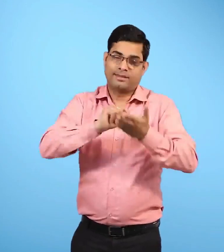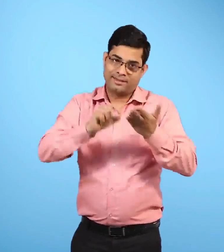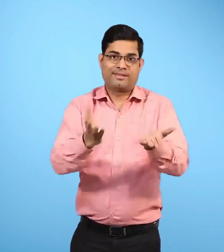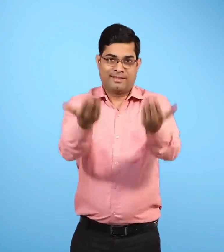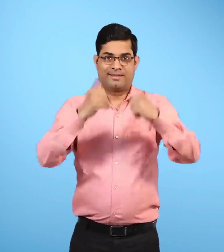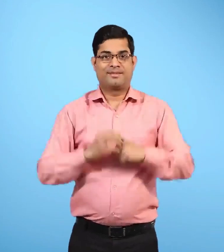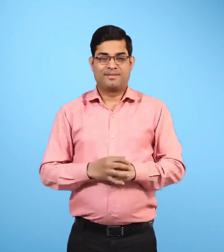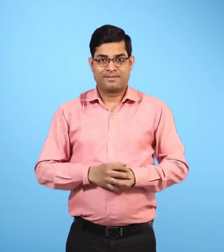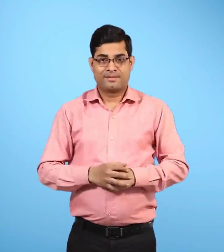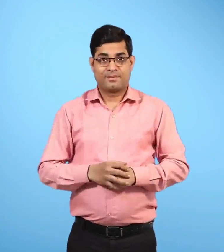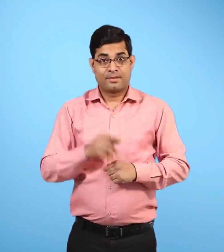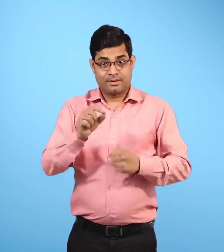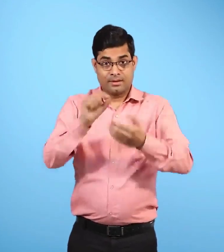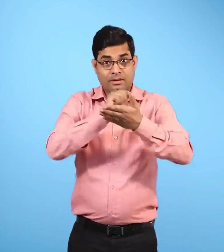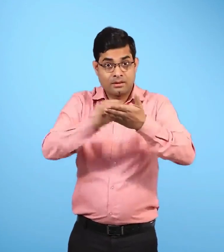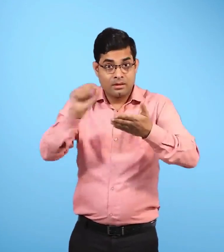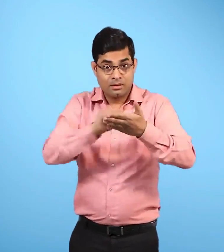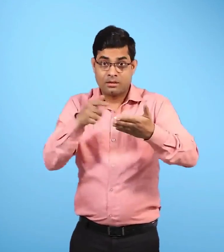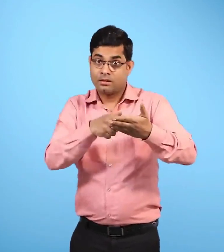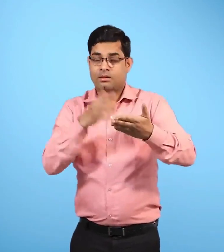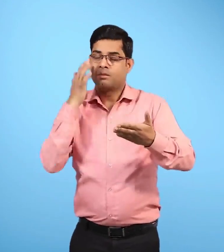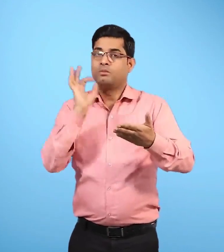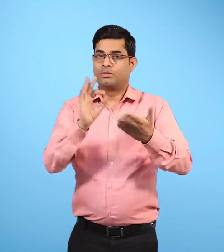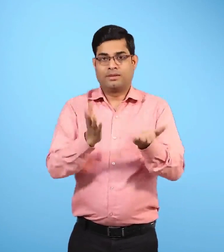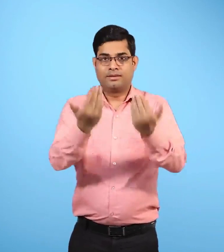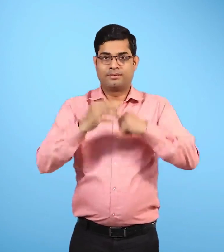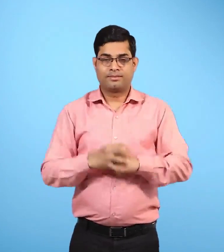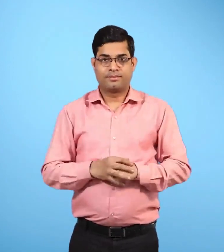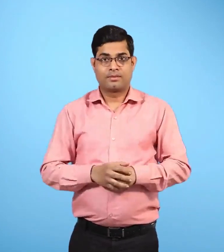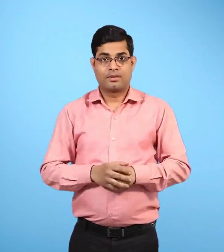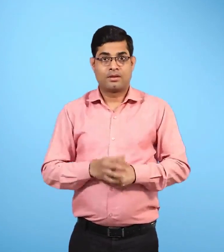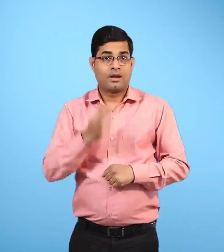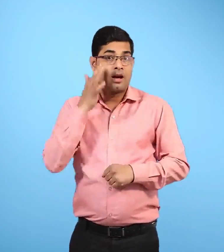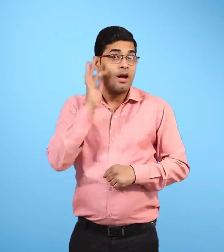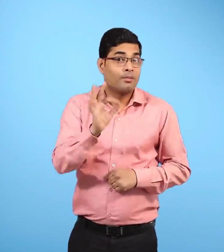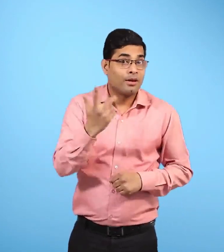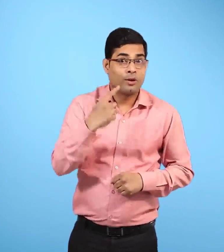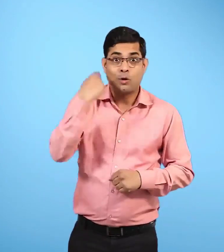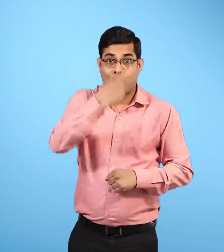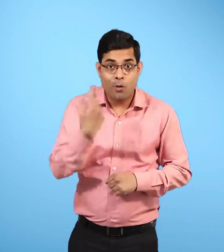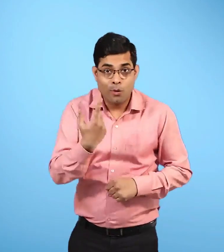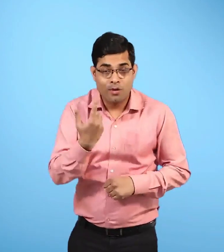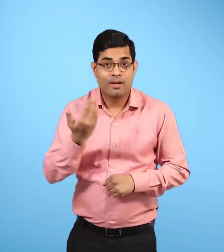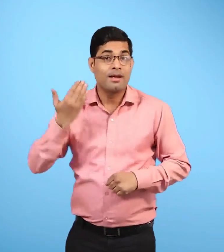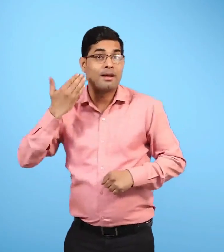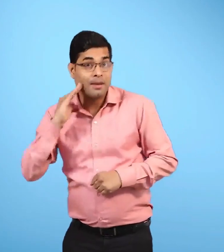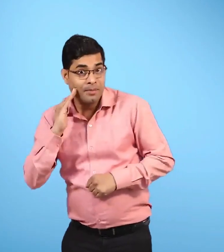reasons. Write a notice. A notice tells who,